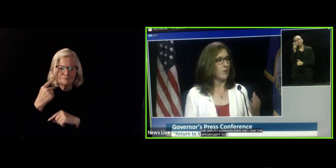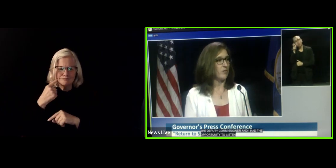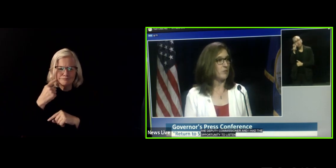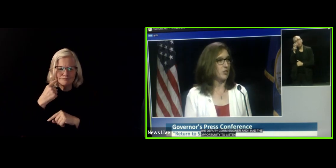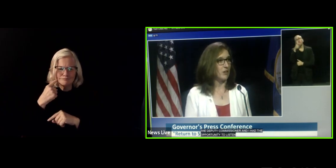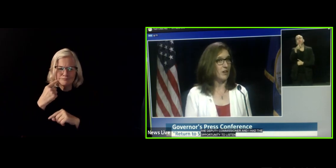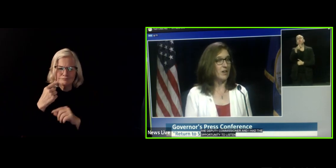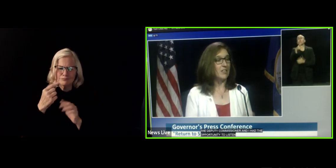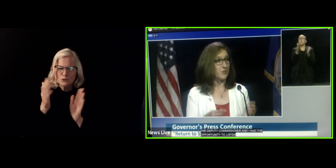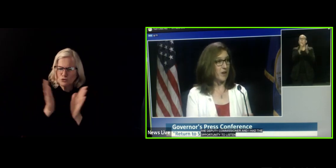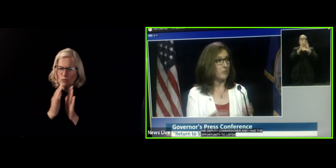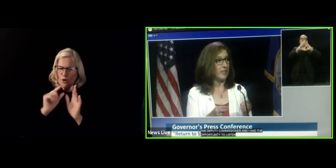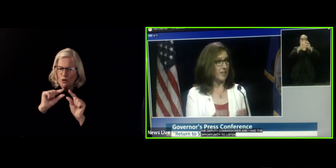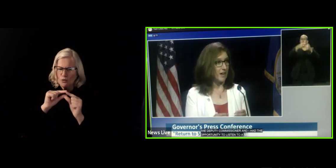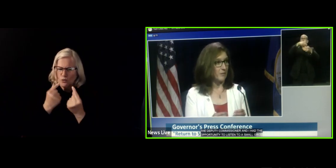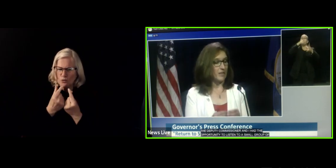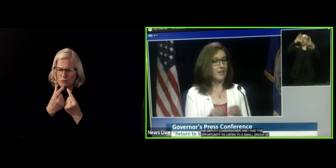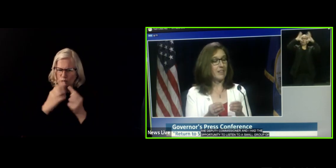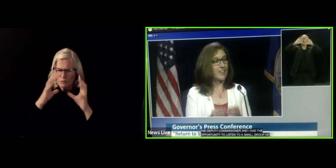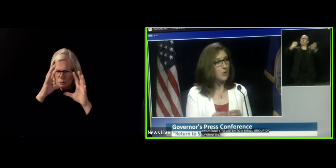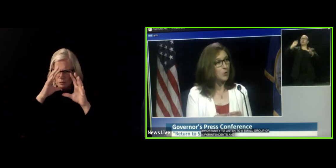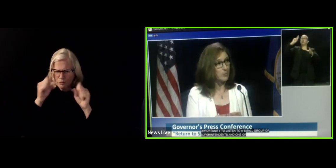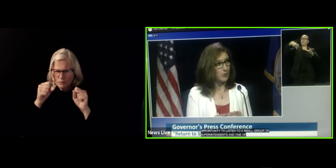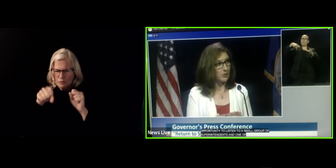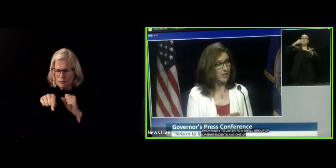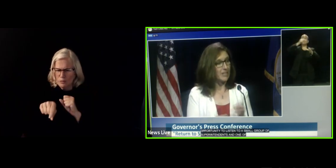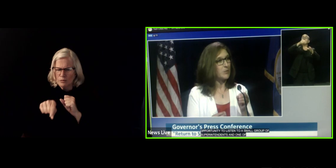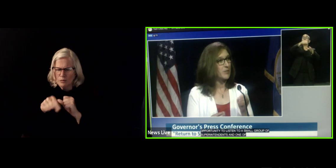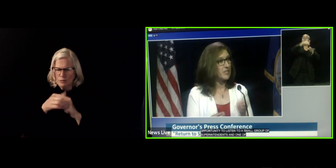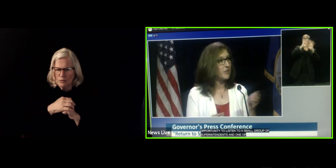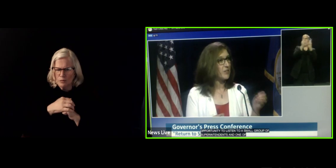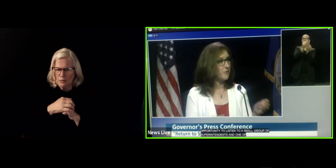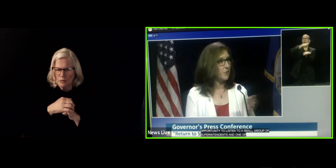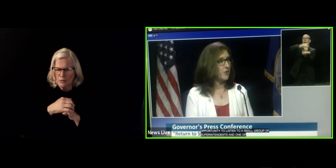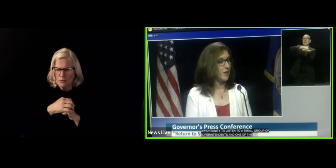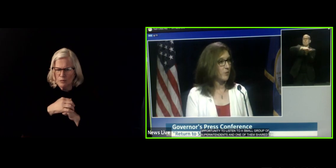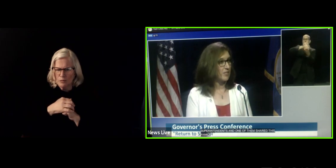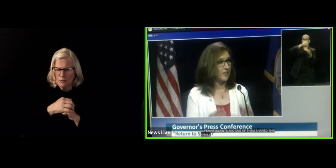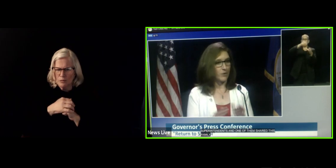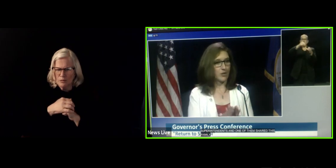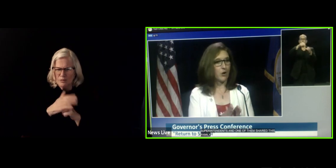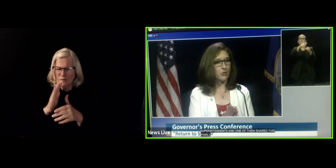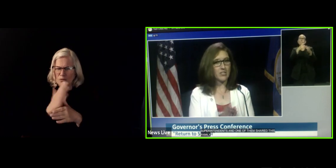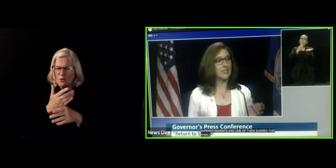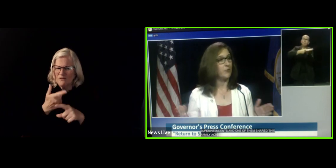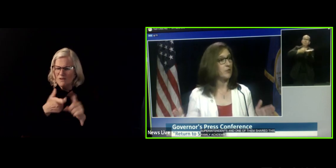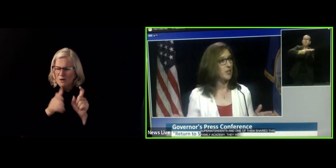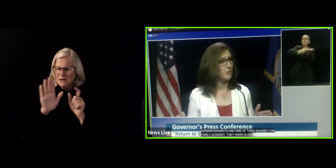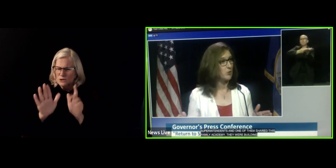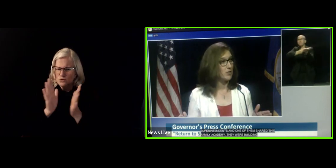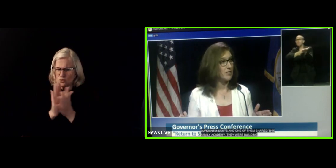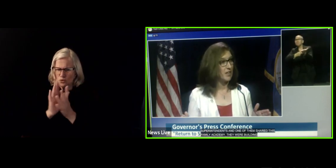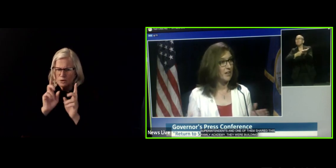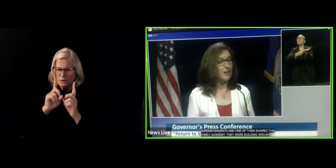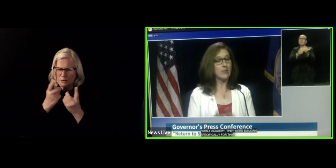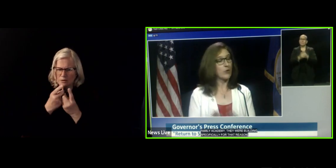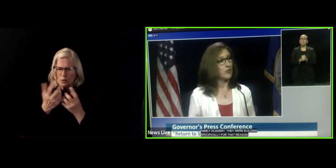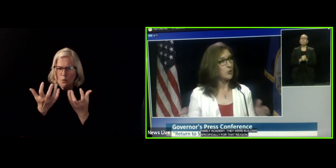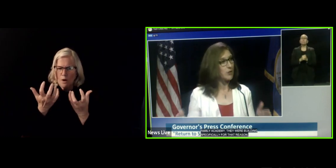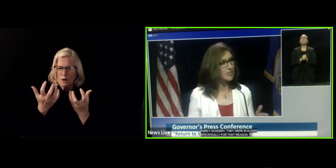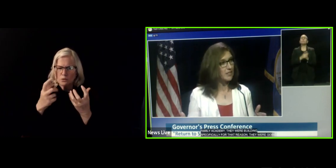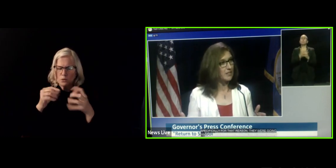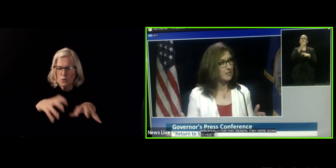and one of them shared this family academy they were building specifically for that reason. They were going to host it at different times during the day. They